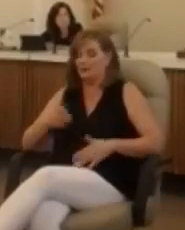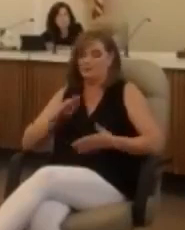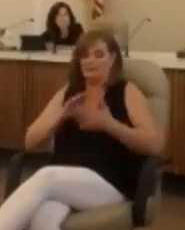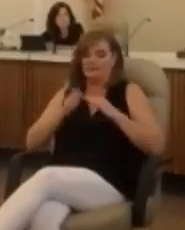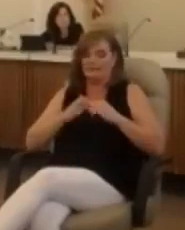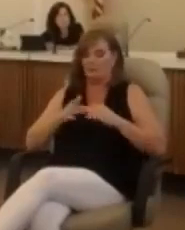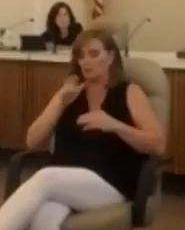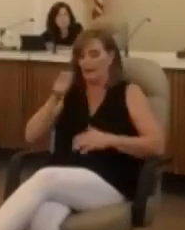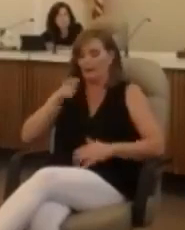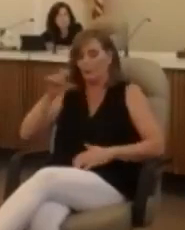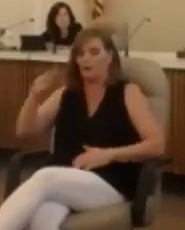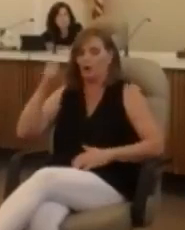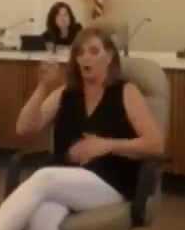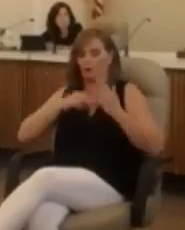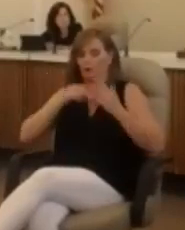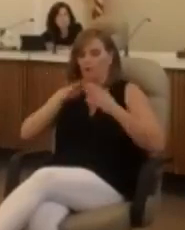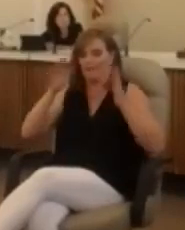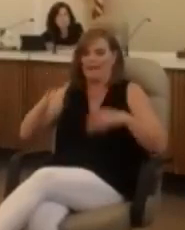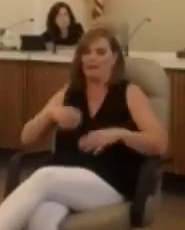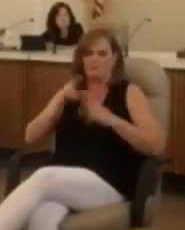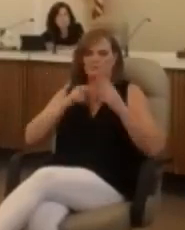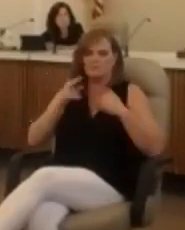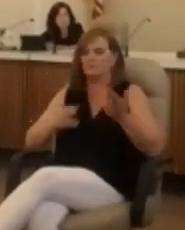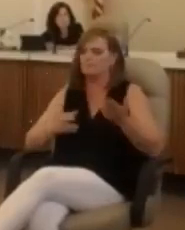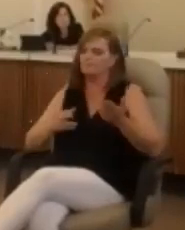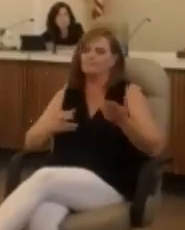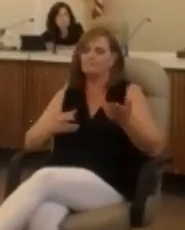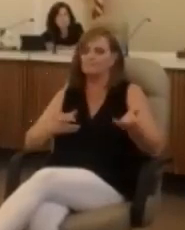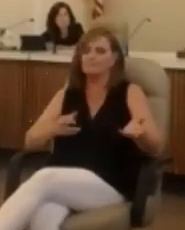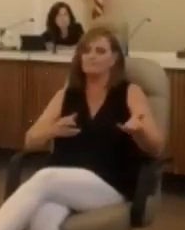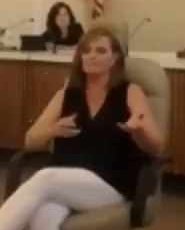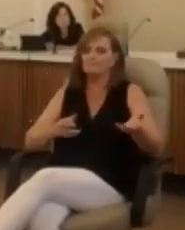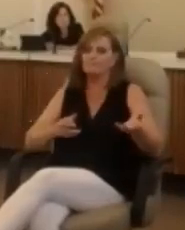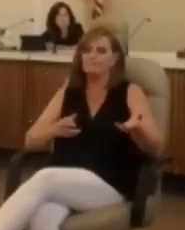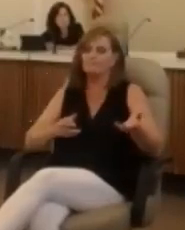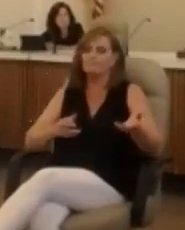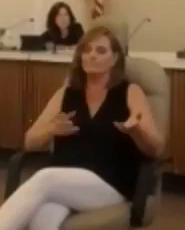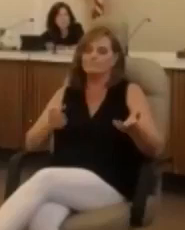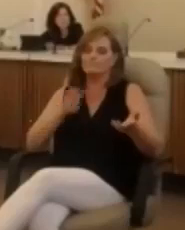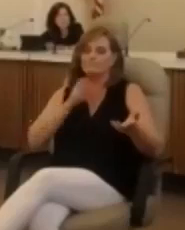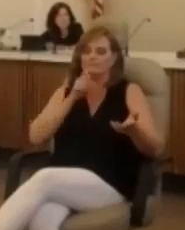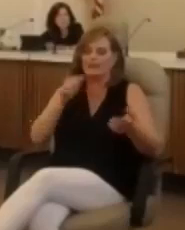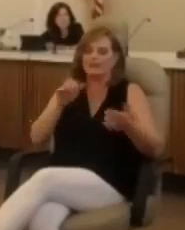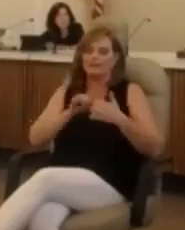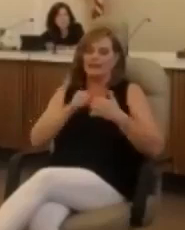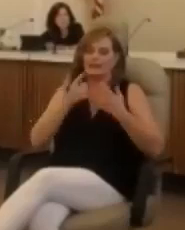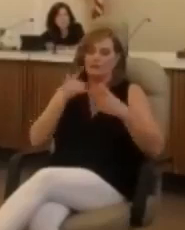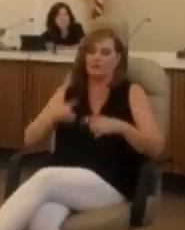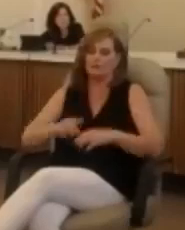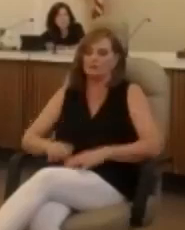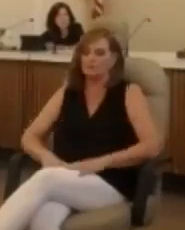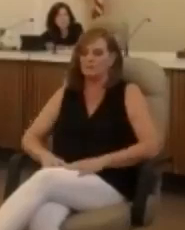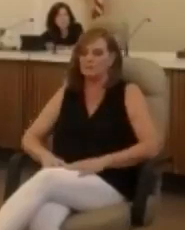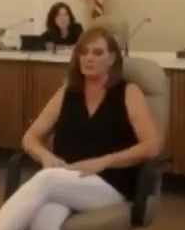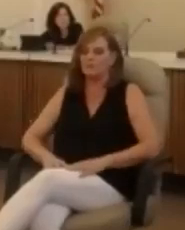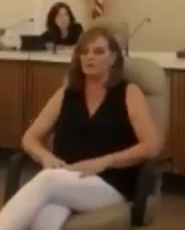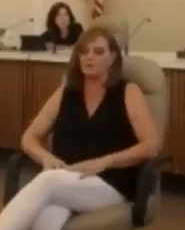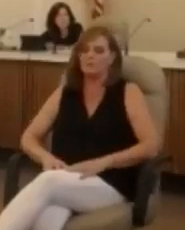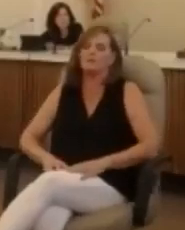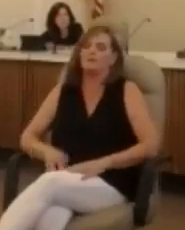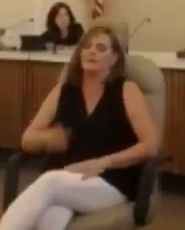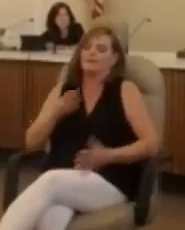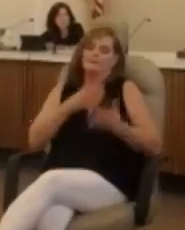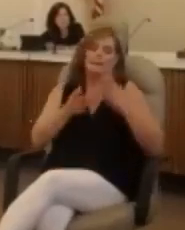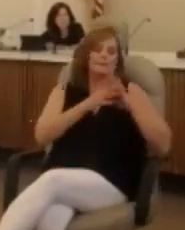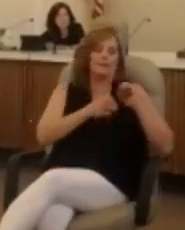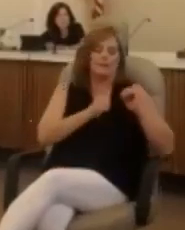built. That's not the way it works. That has nothing to do with it. More so than what the builder has done or hasn't done. It